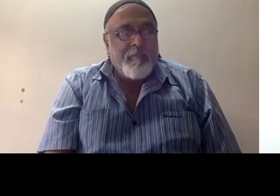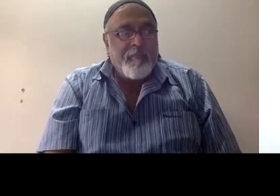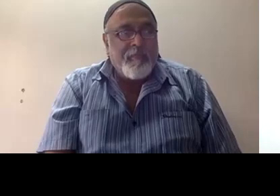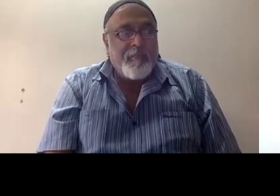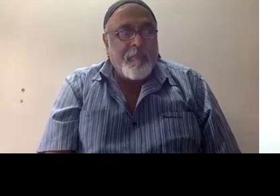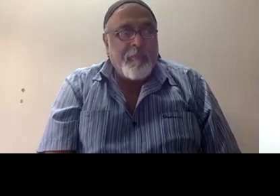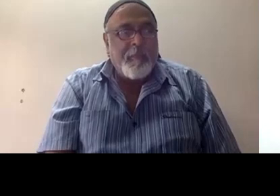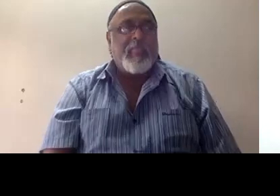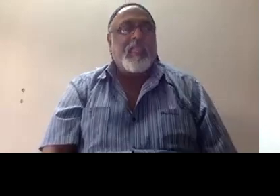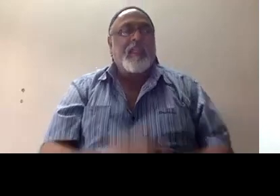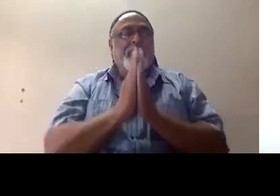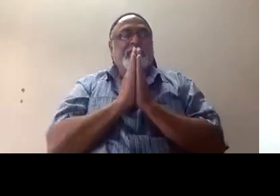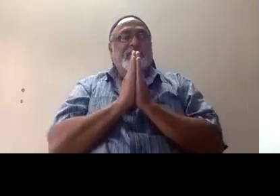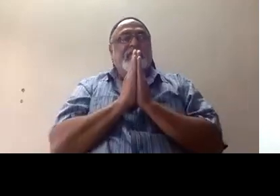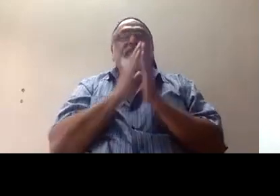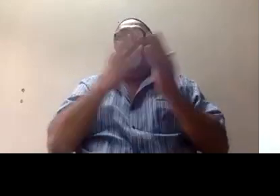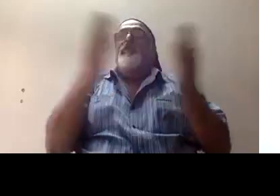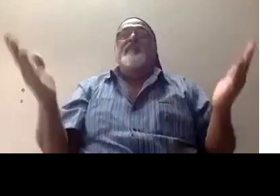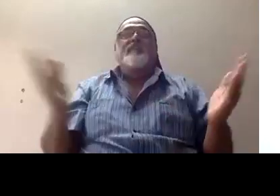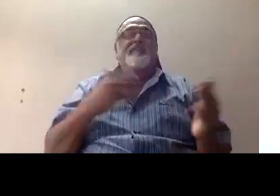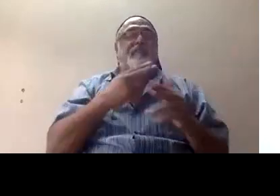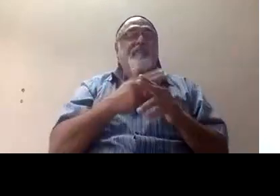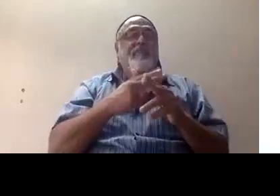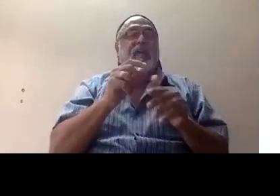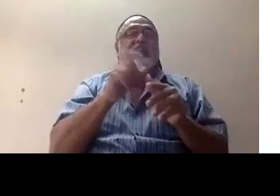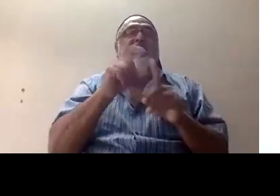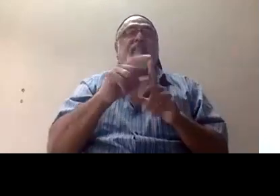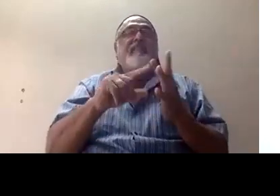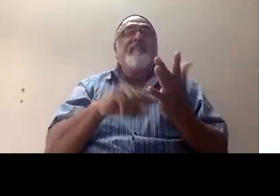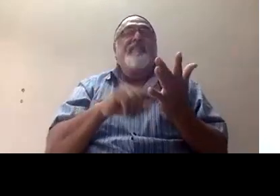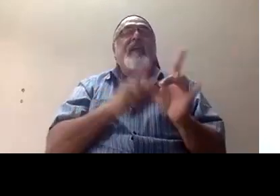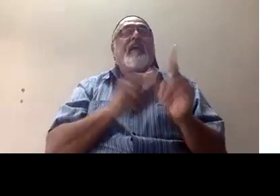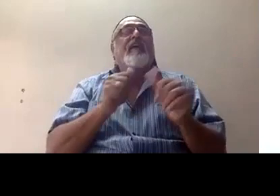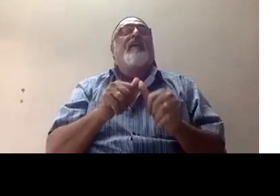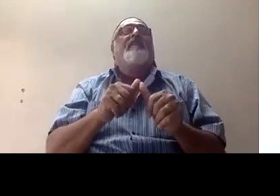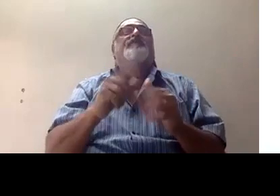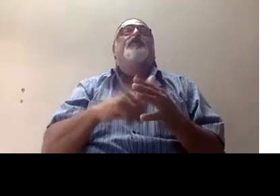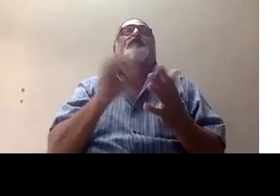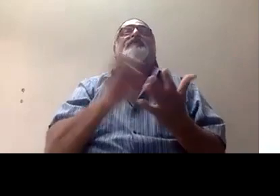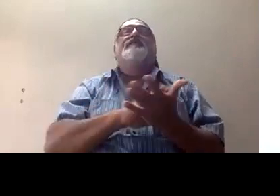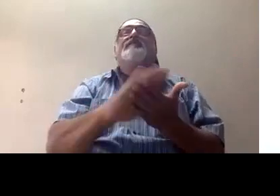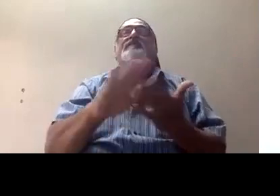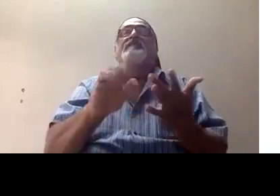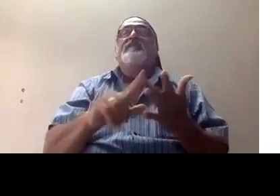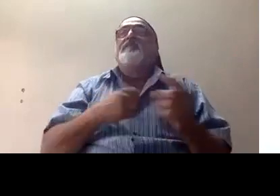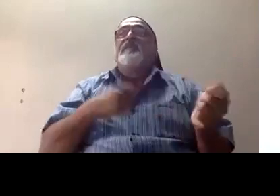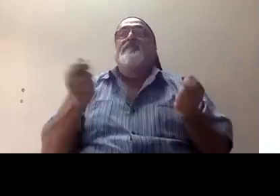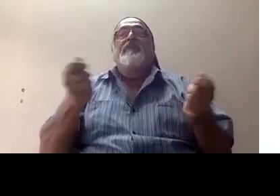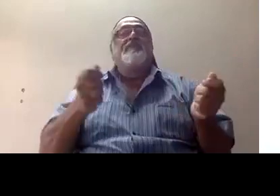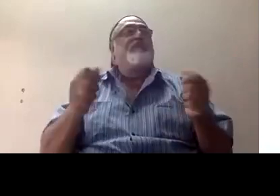Hello everyone. My name is Aditya Joshi and I'll be serving as the moderator for this event. I hope you can hear me perfectly